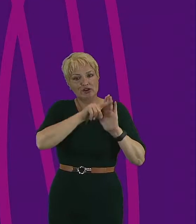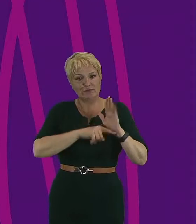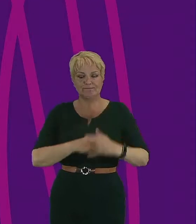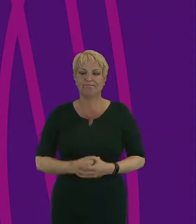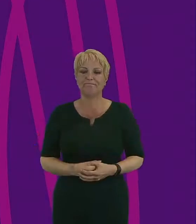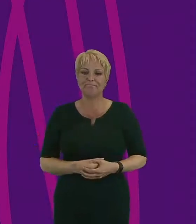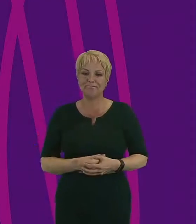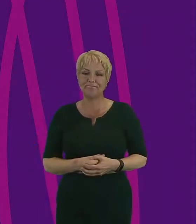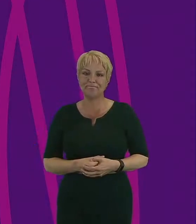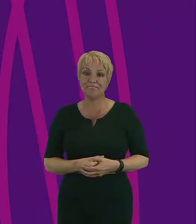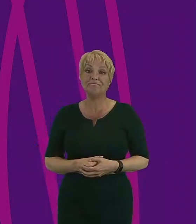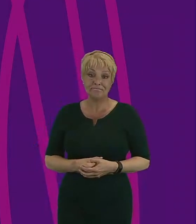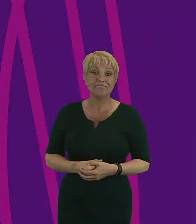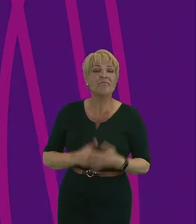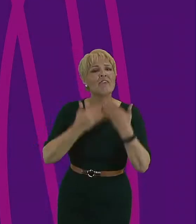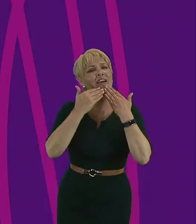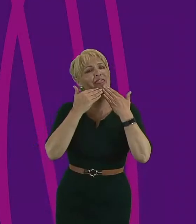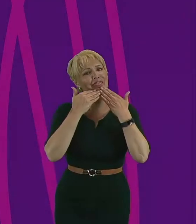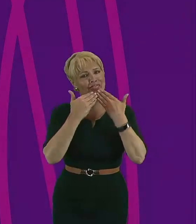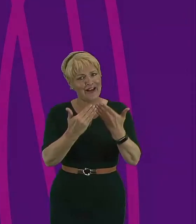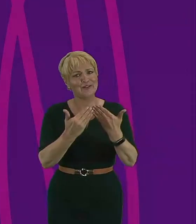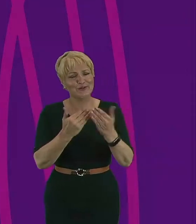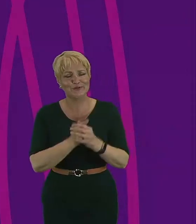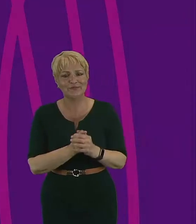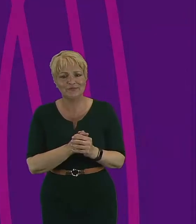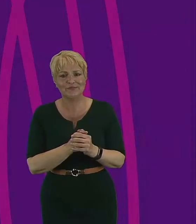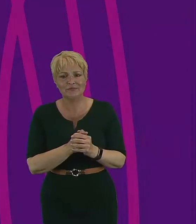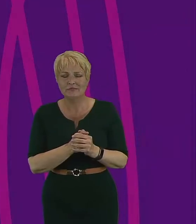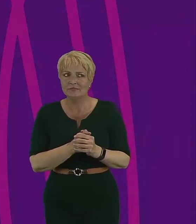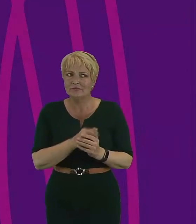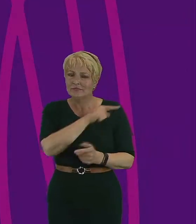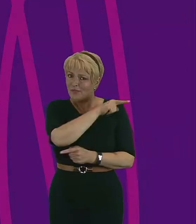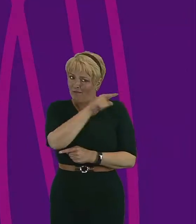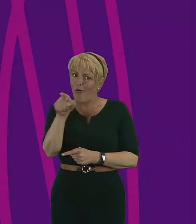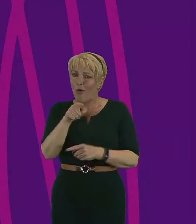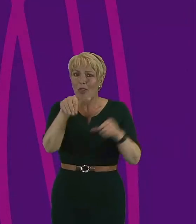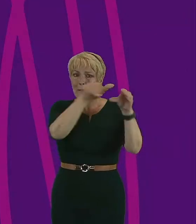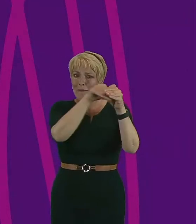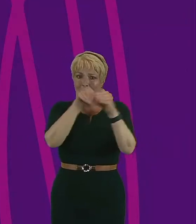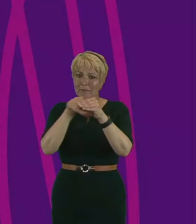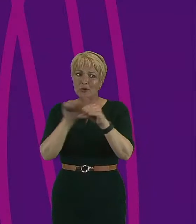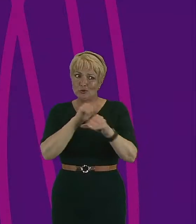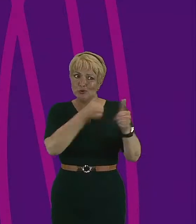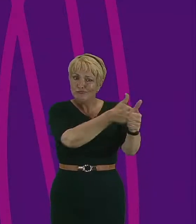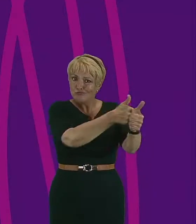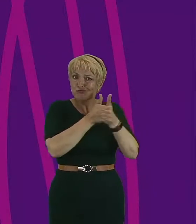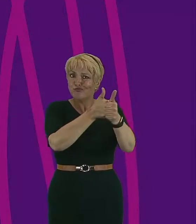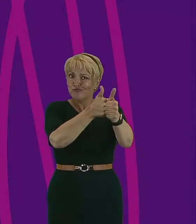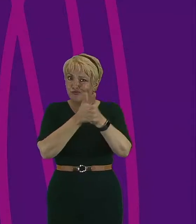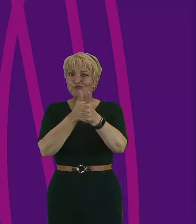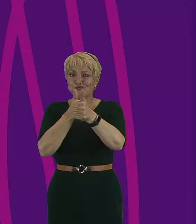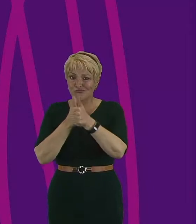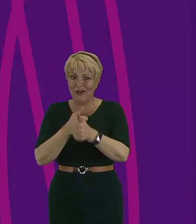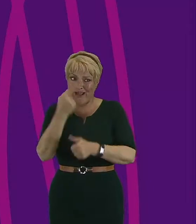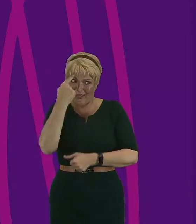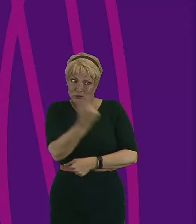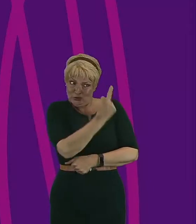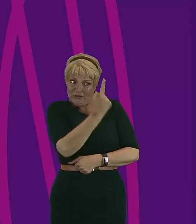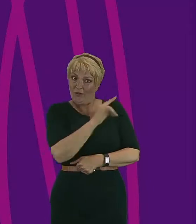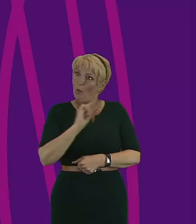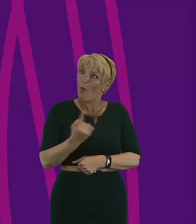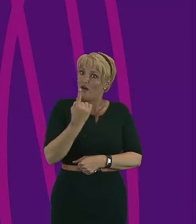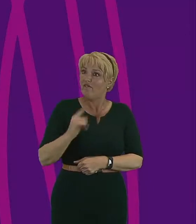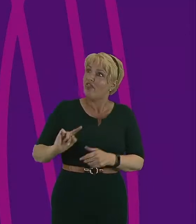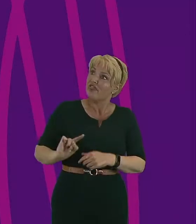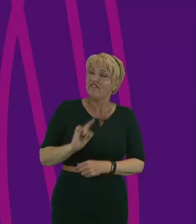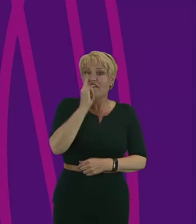Secretary. Yes, I'm grateful to those members who very strongly supported this move, and I think Pauline McNeill was instrumental in